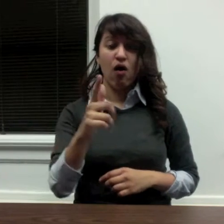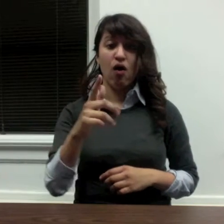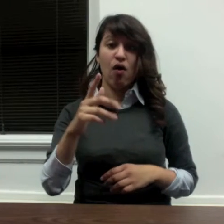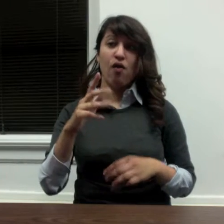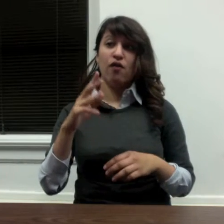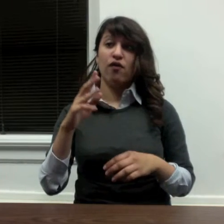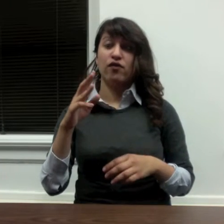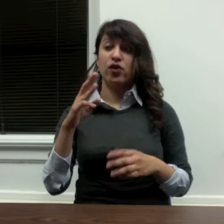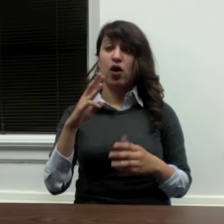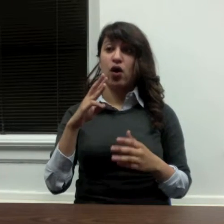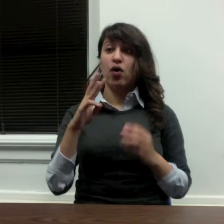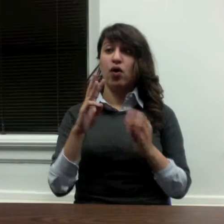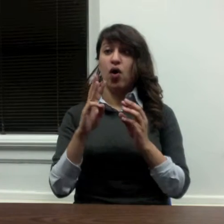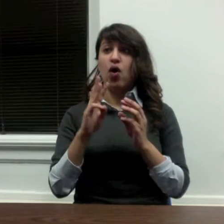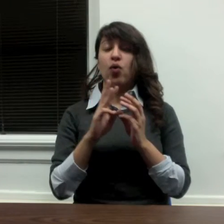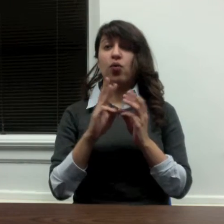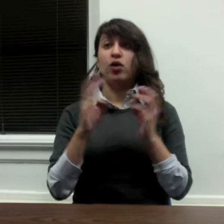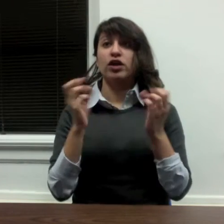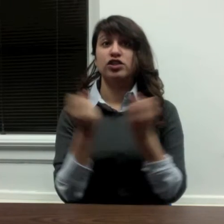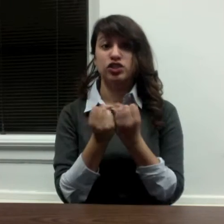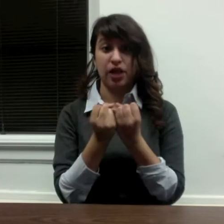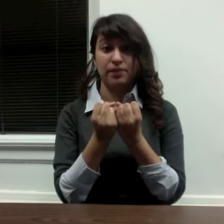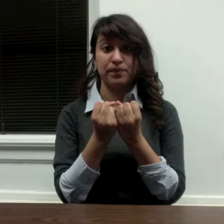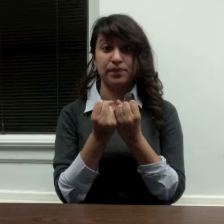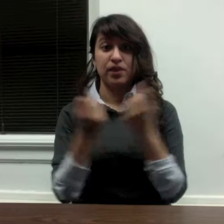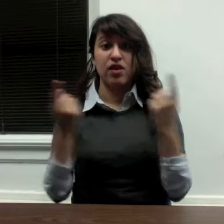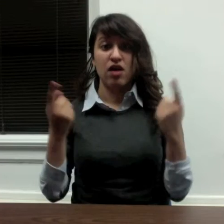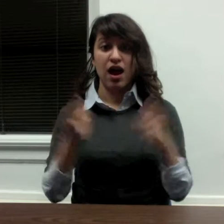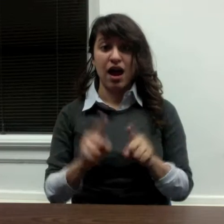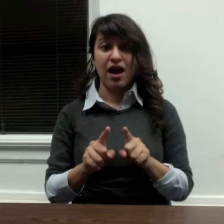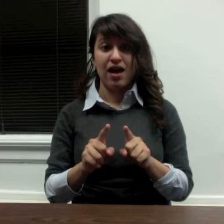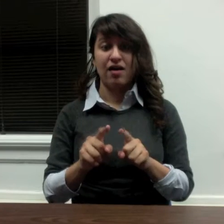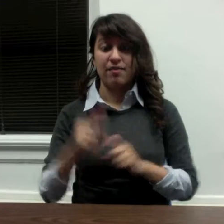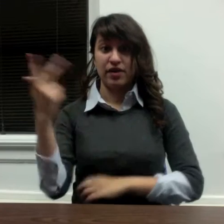happening concurrently during the 3 days of the conference.